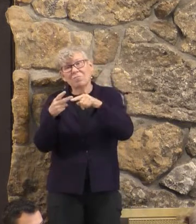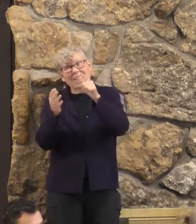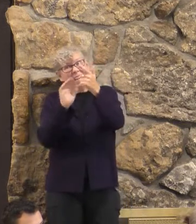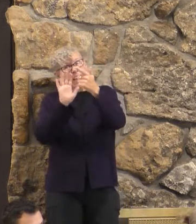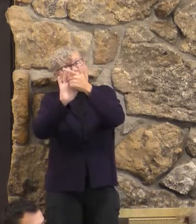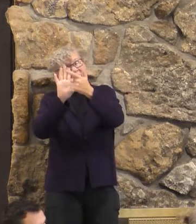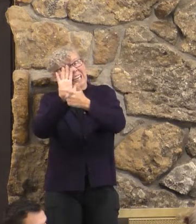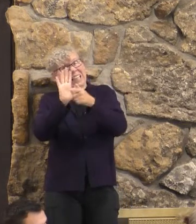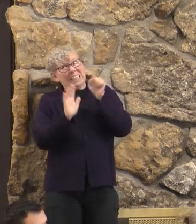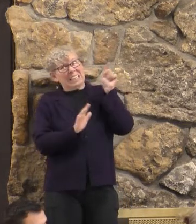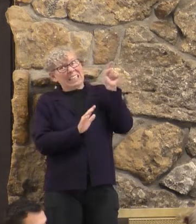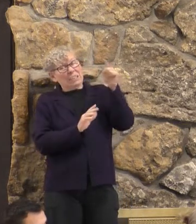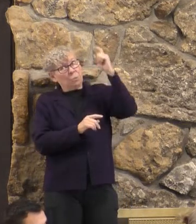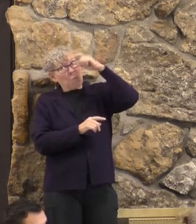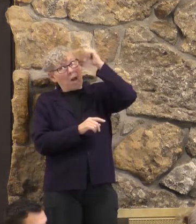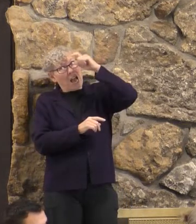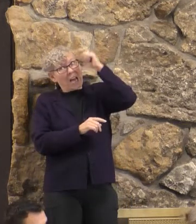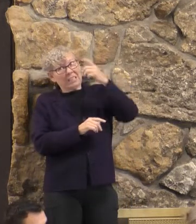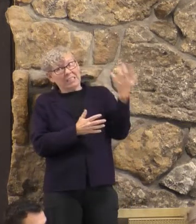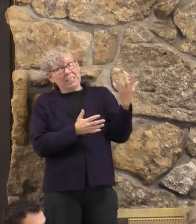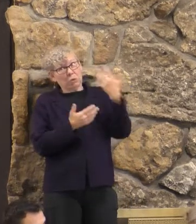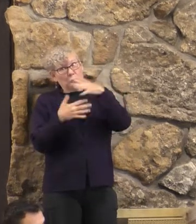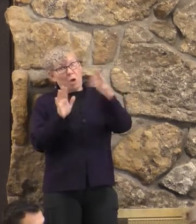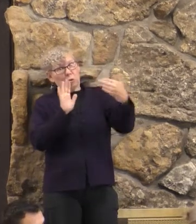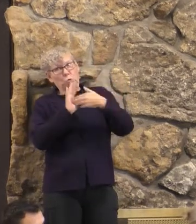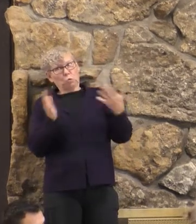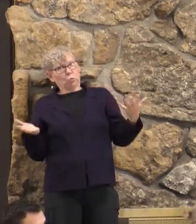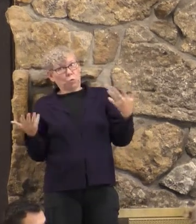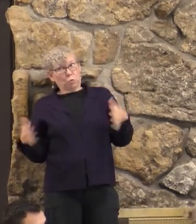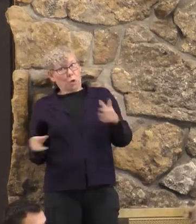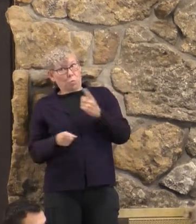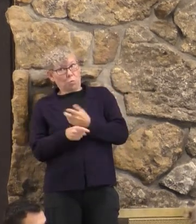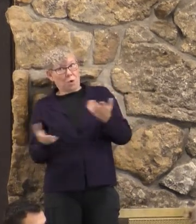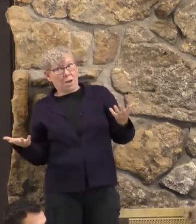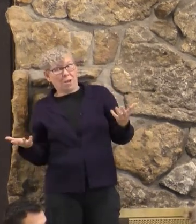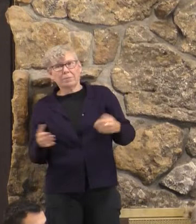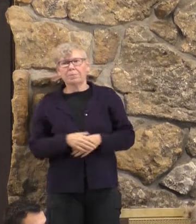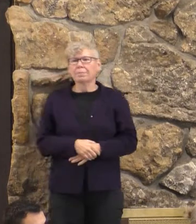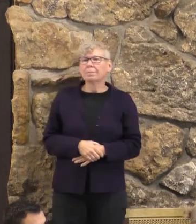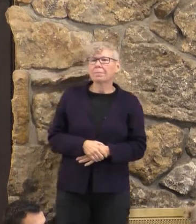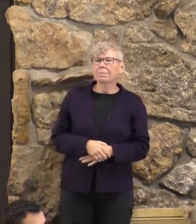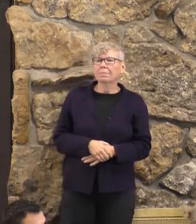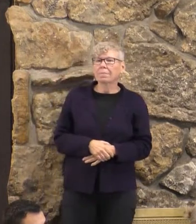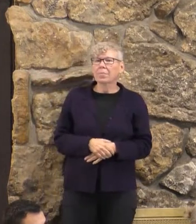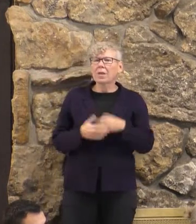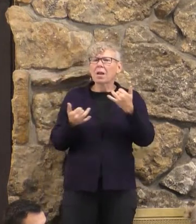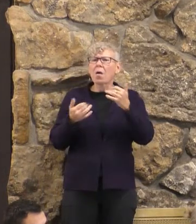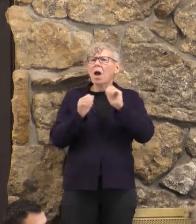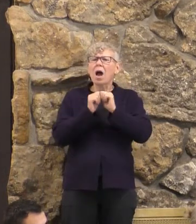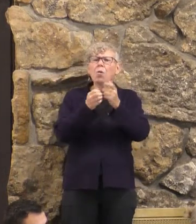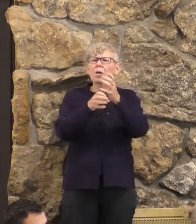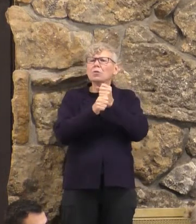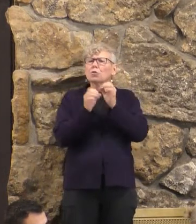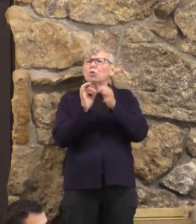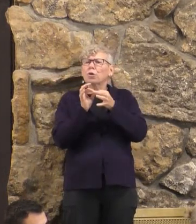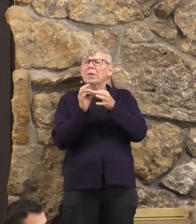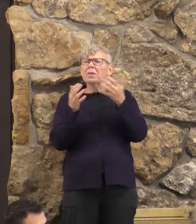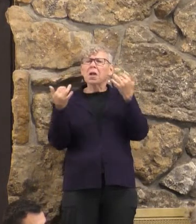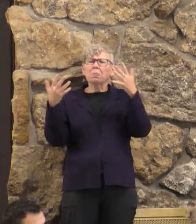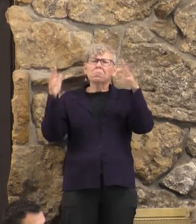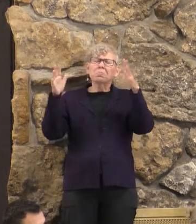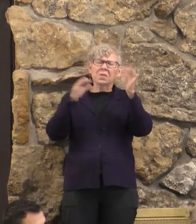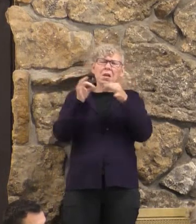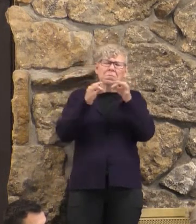Also, be prepared. We've talked a little bit today about the process of getting an interpreter, sort of what some of the communication looks